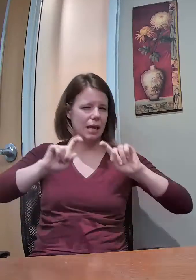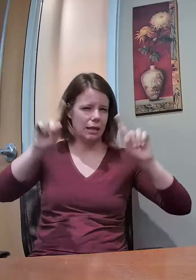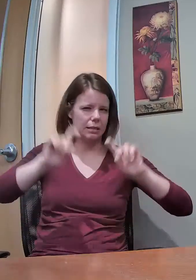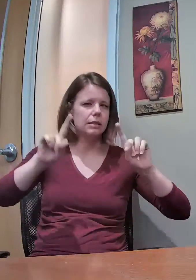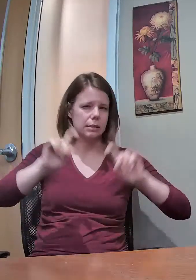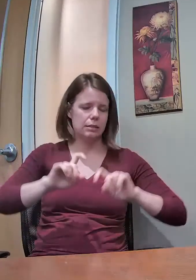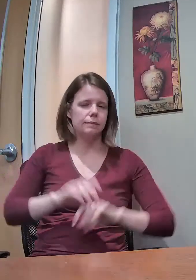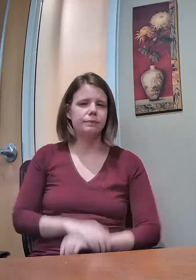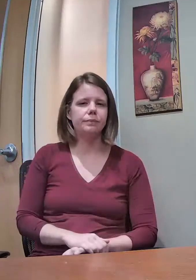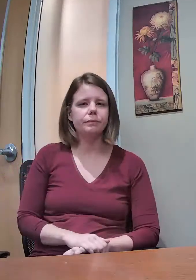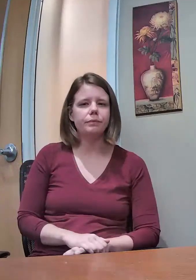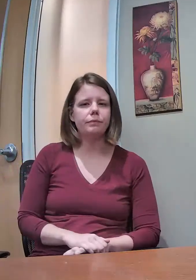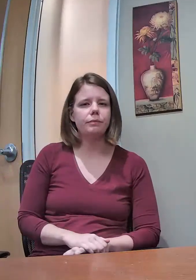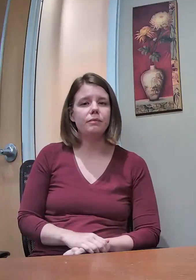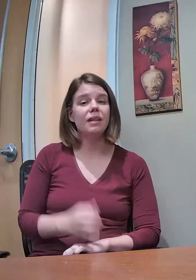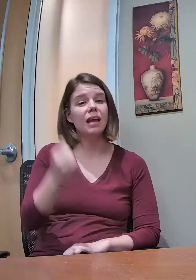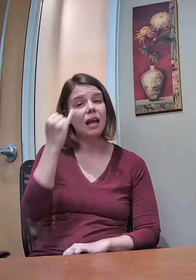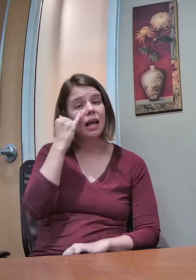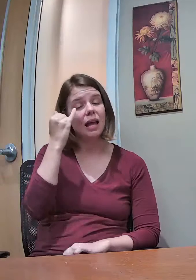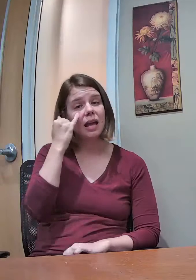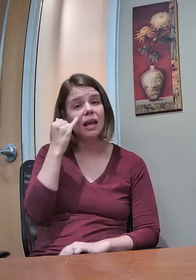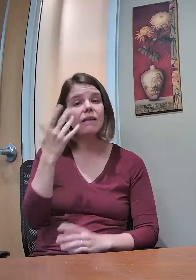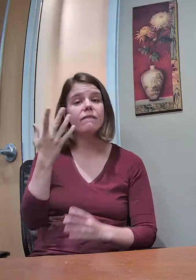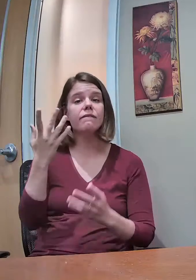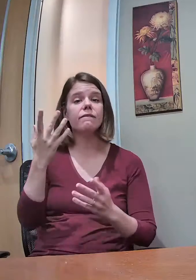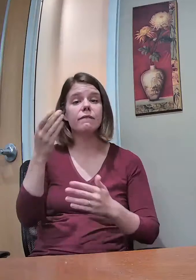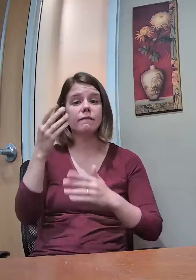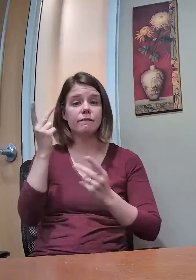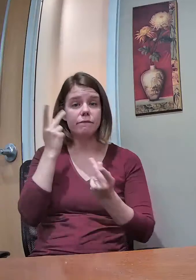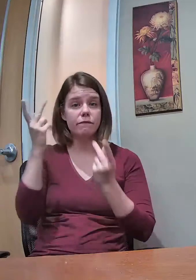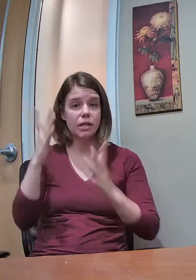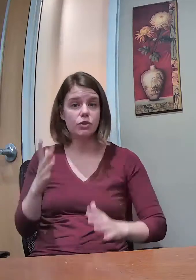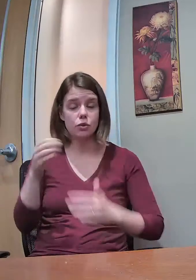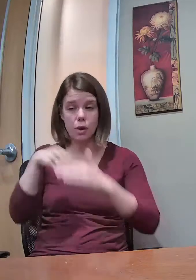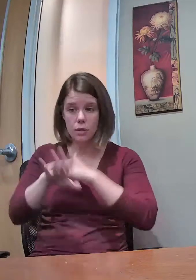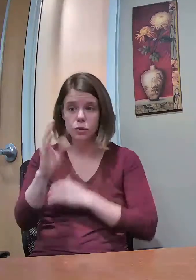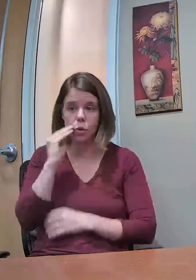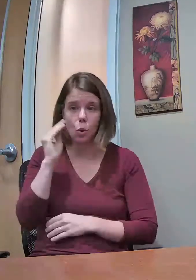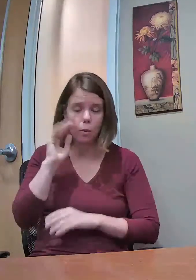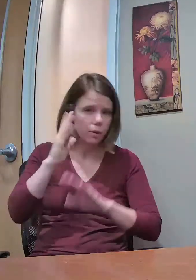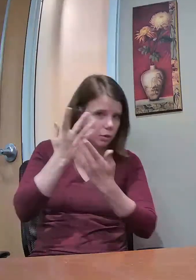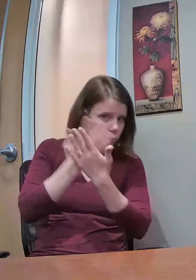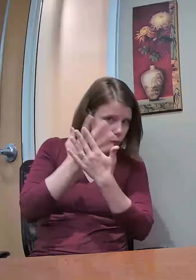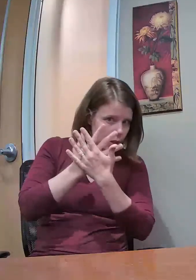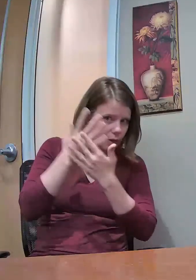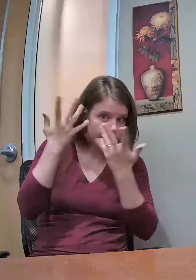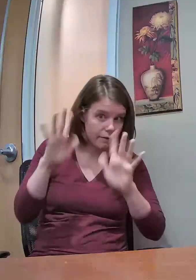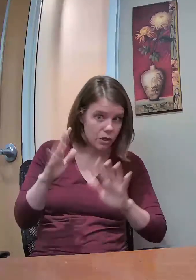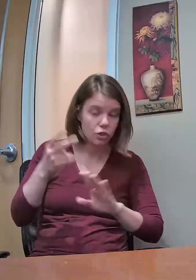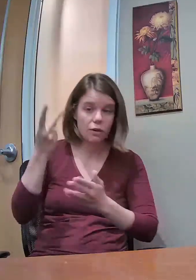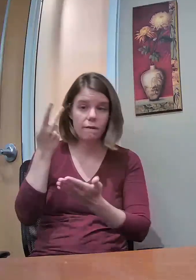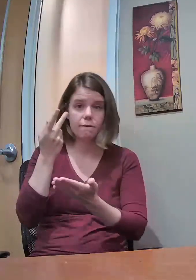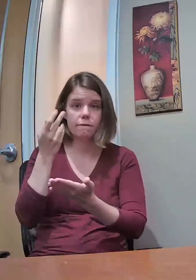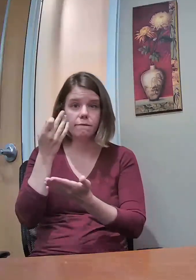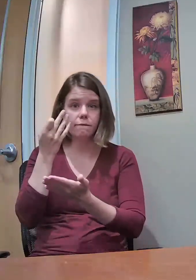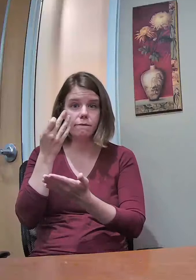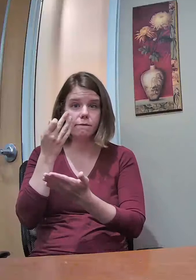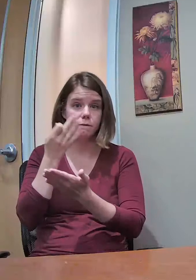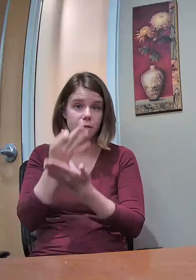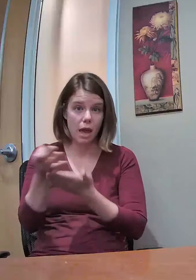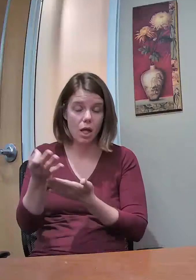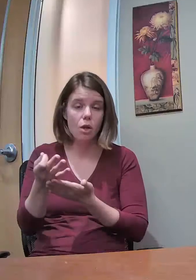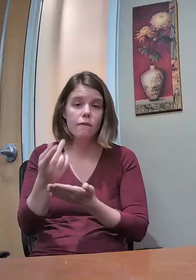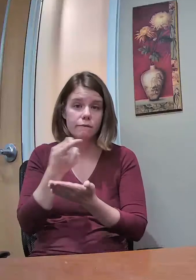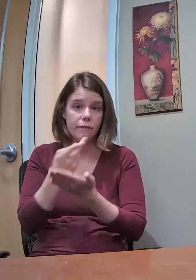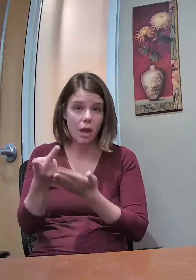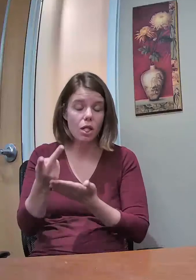screening. If a visitor fails the screening, they will not be allowed to enter the home or visit outdoors, and they